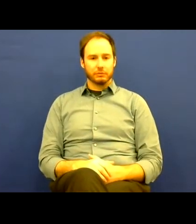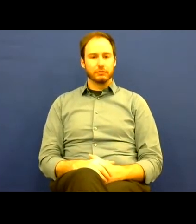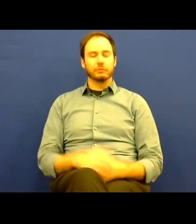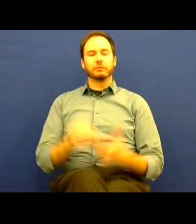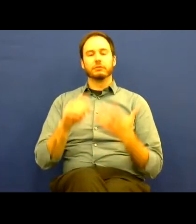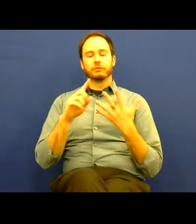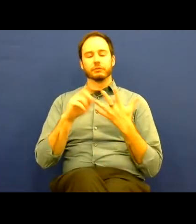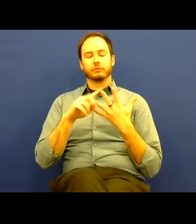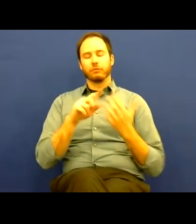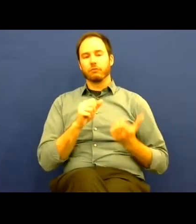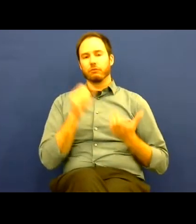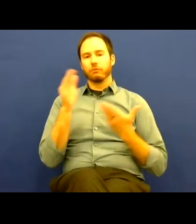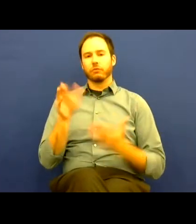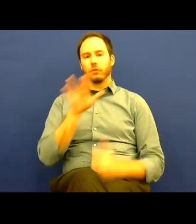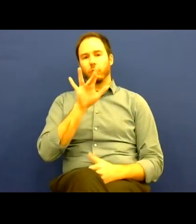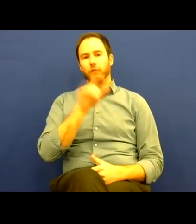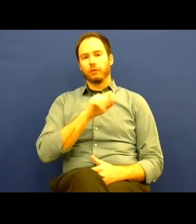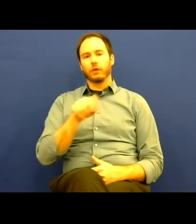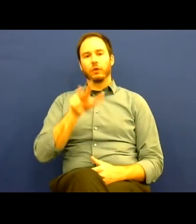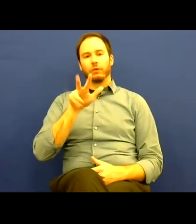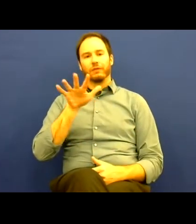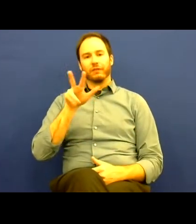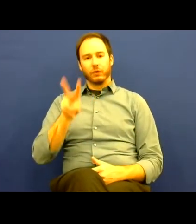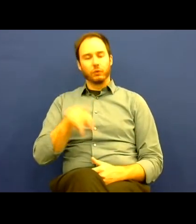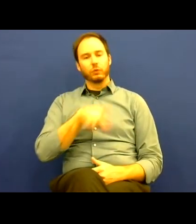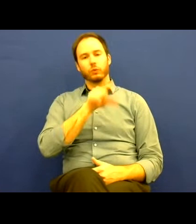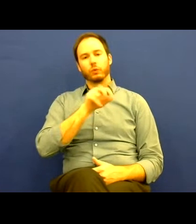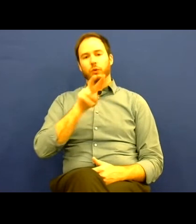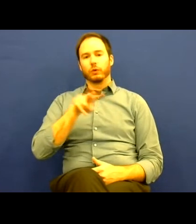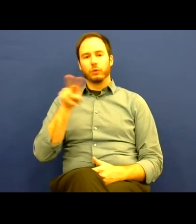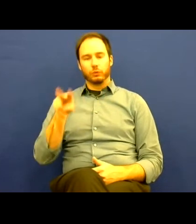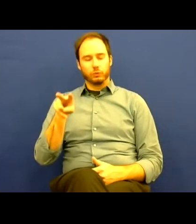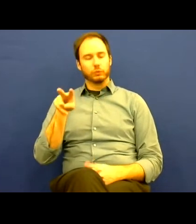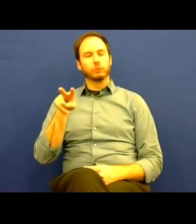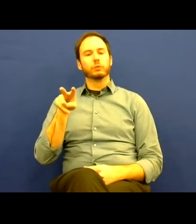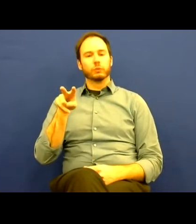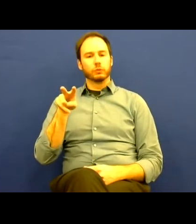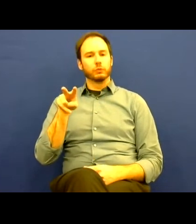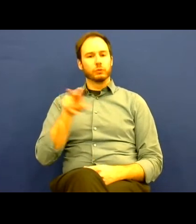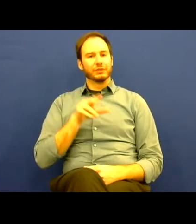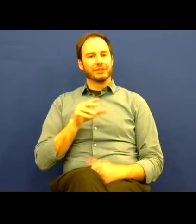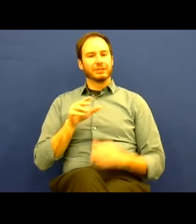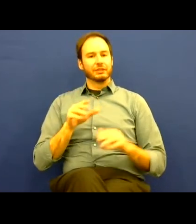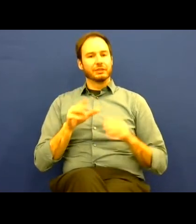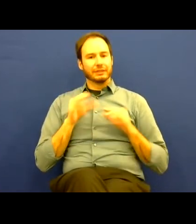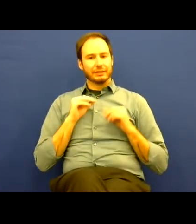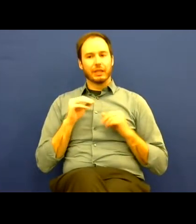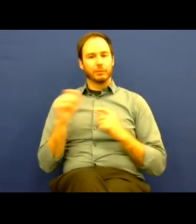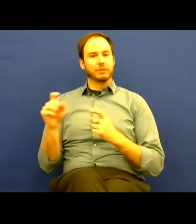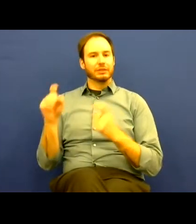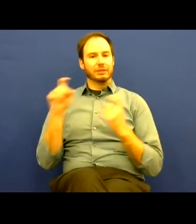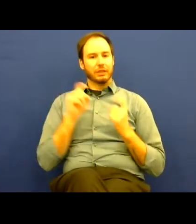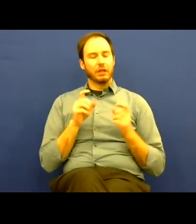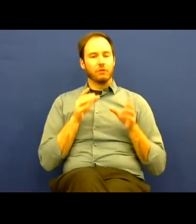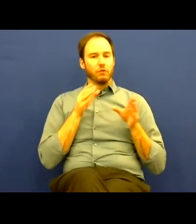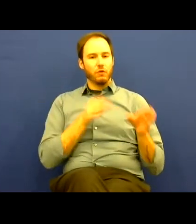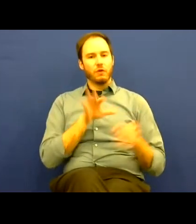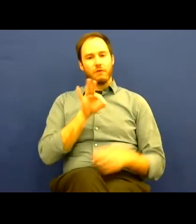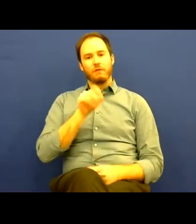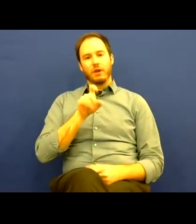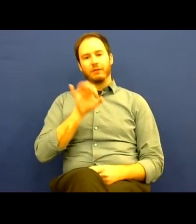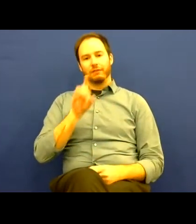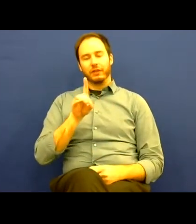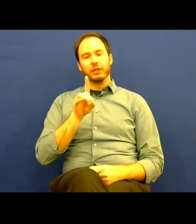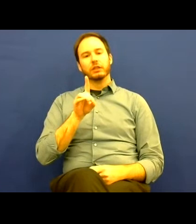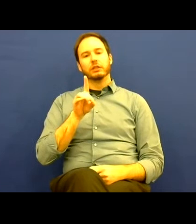members, I have resolution 25-352, 2022 to accept the dedication of roadways for Foxfield